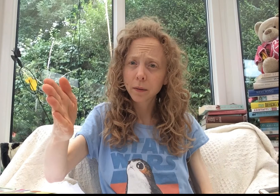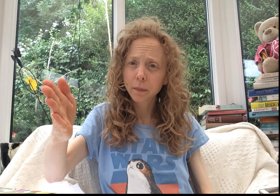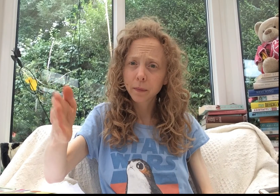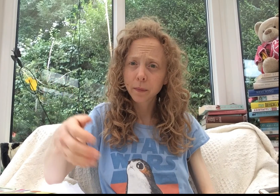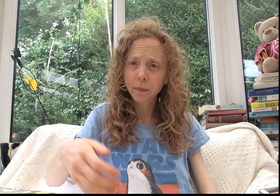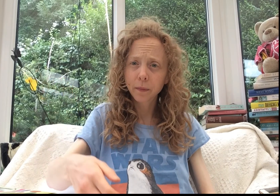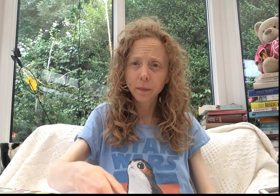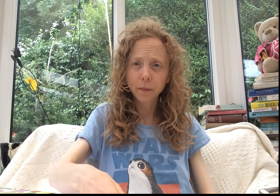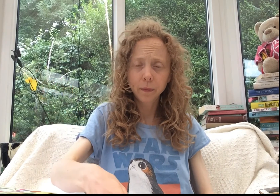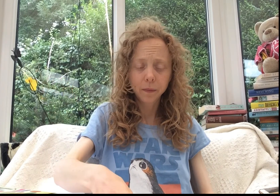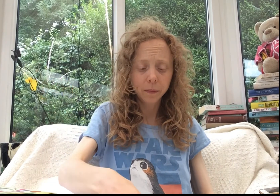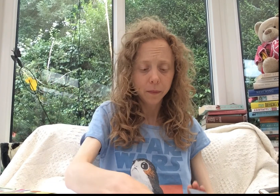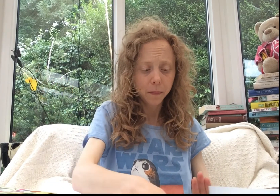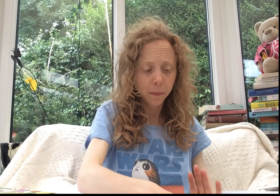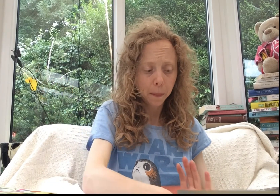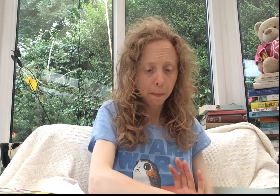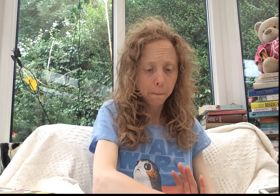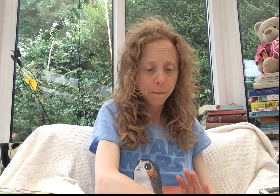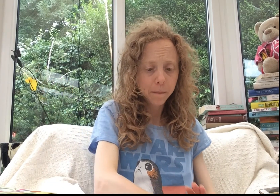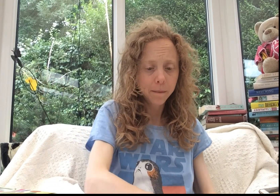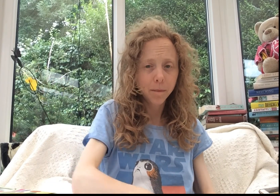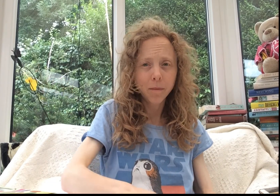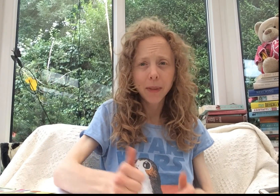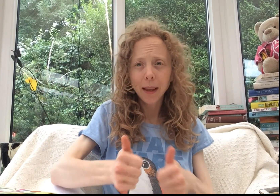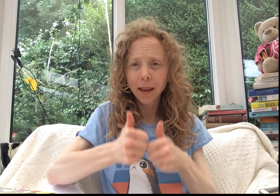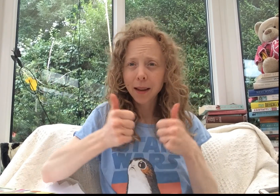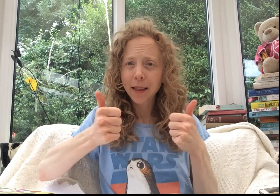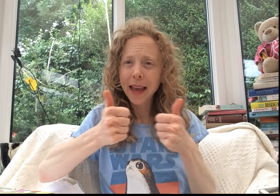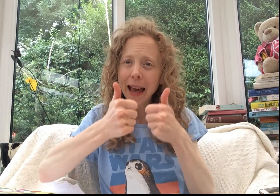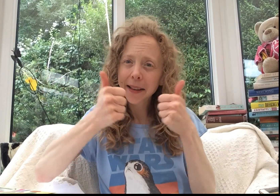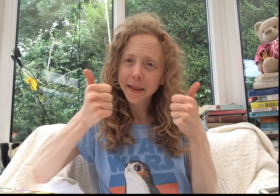gone. The end.